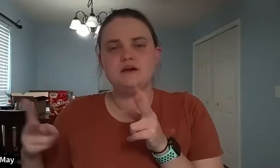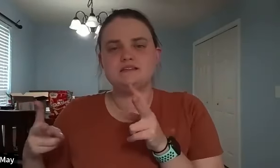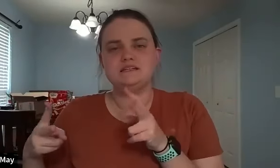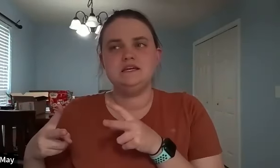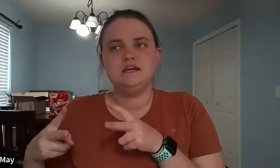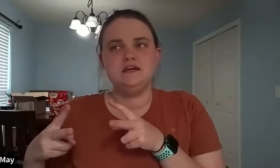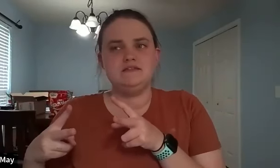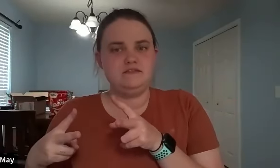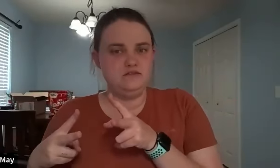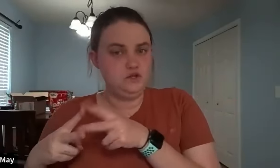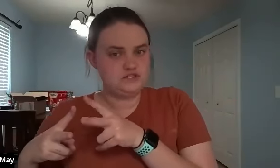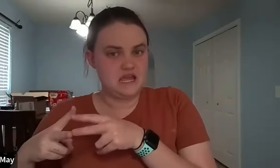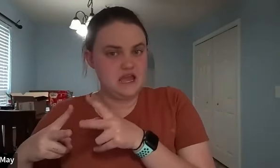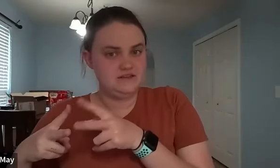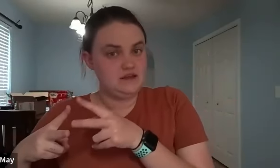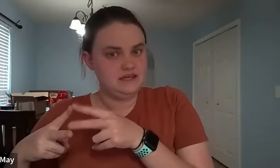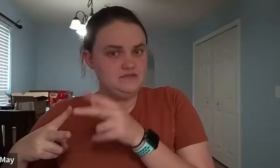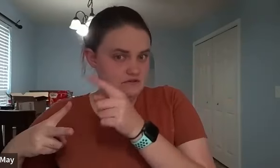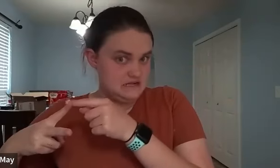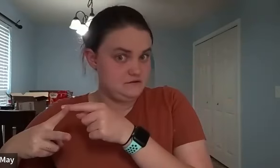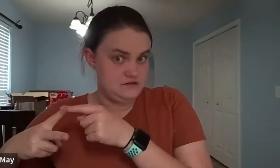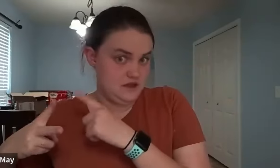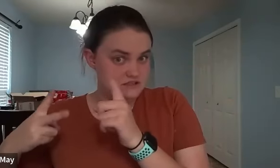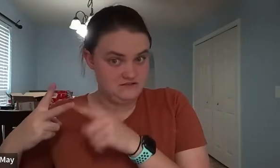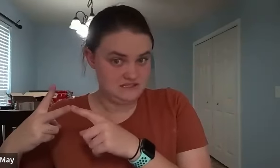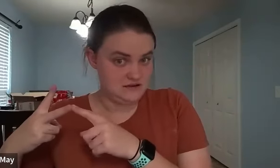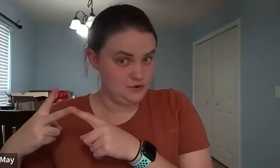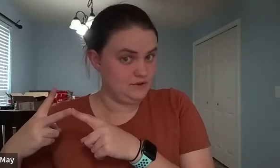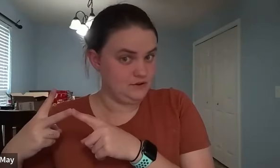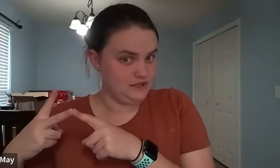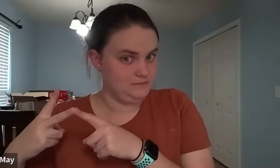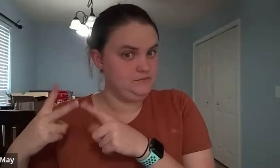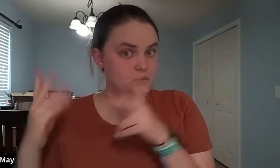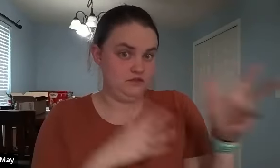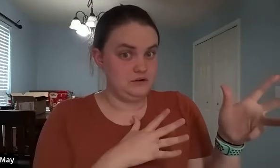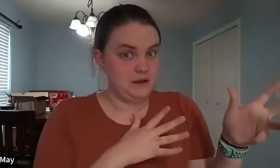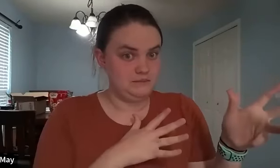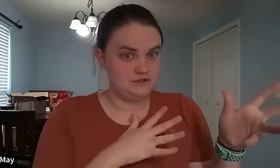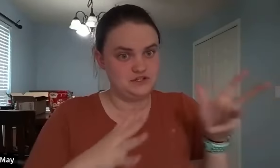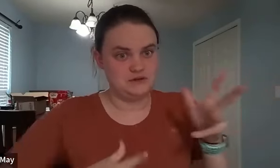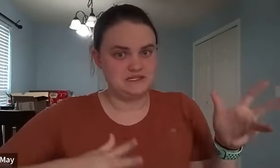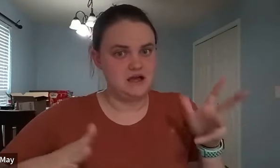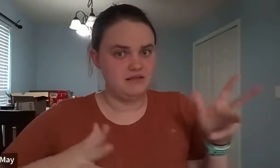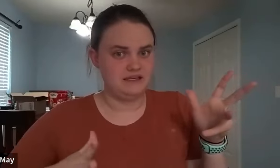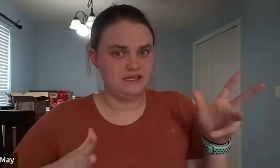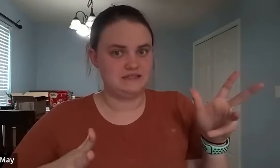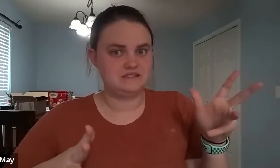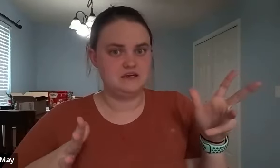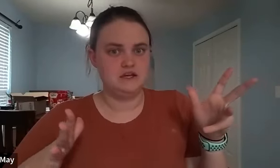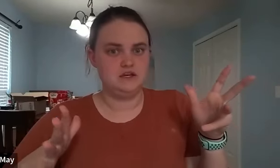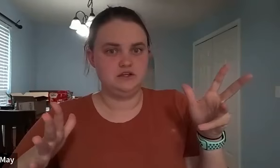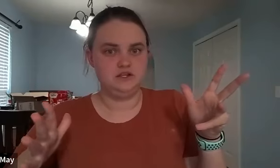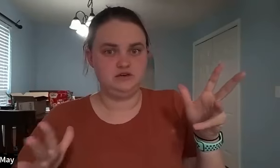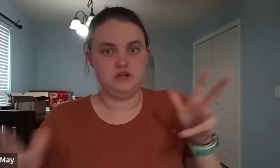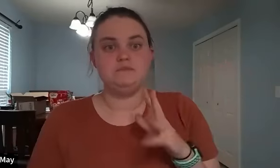as in you just add again the sign for 1,000 and the sign for 1,000,000 with your numbers. So it's not like it's your numbers